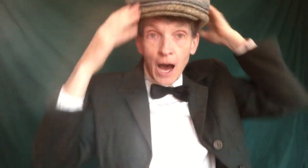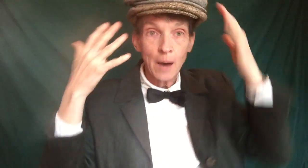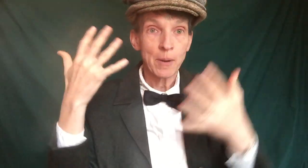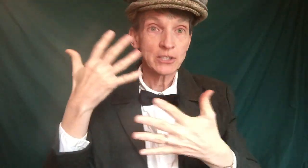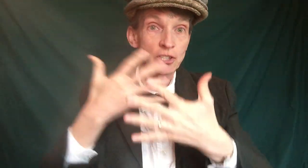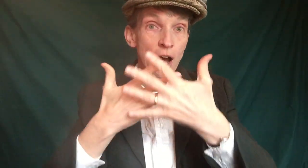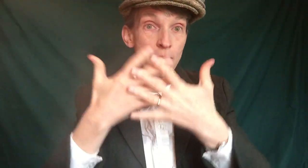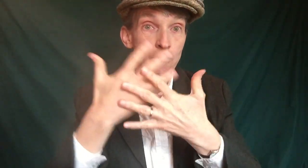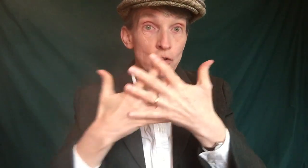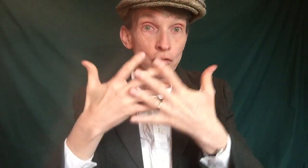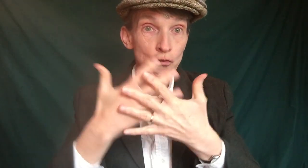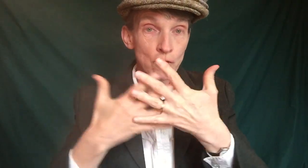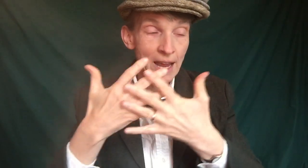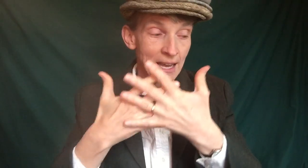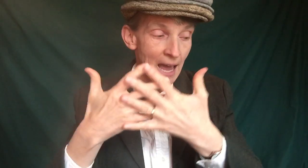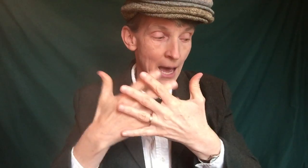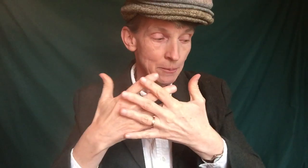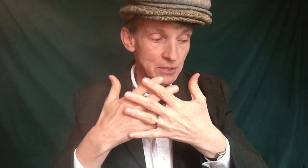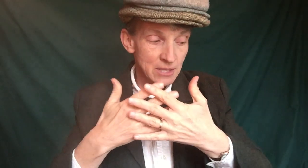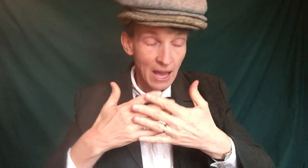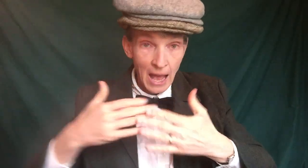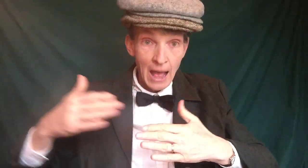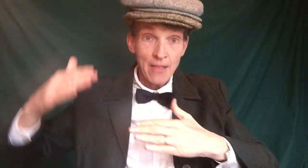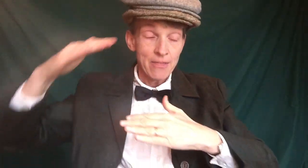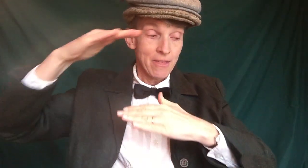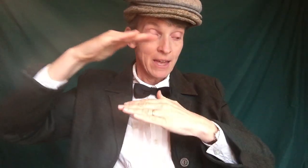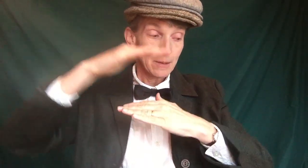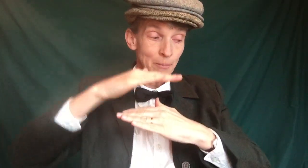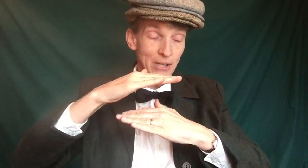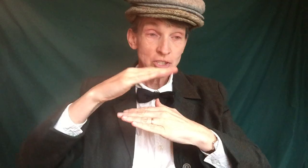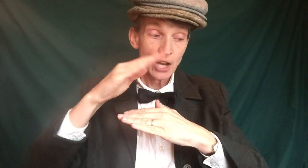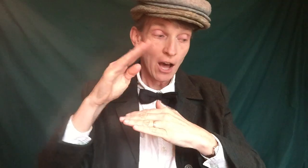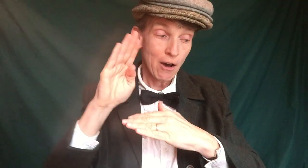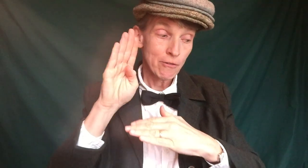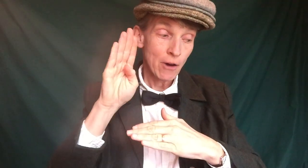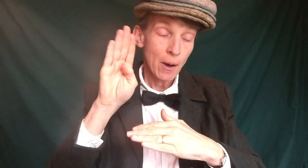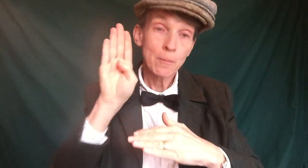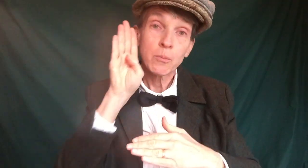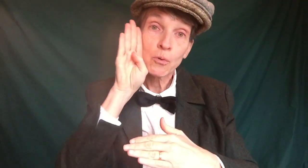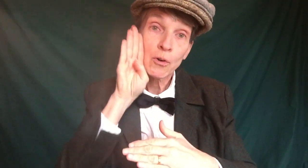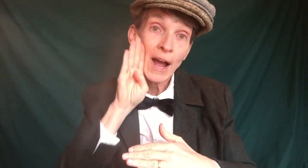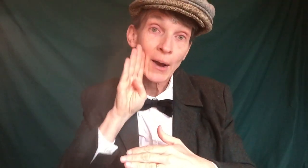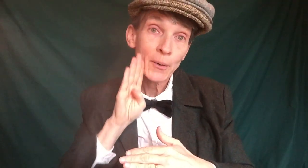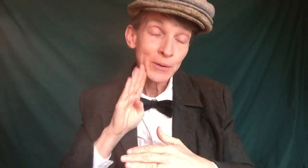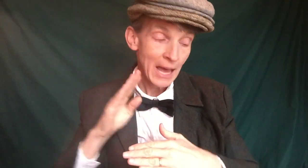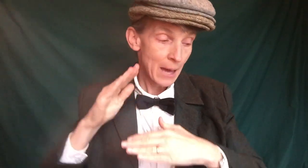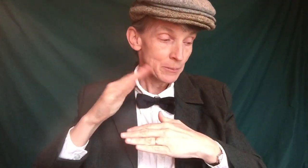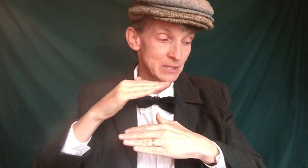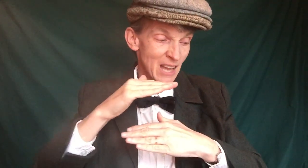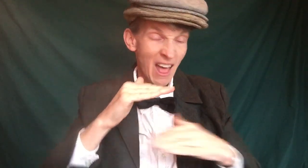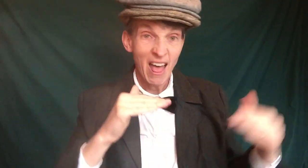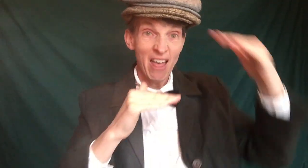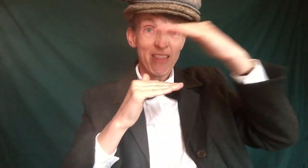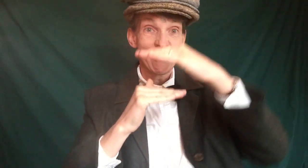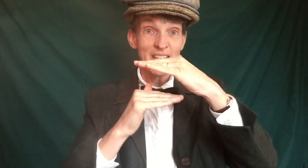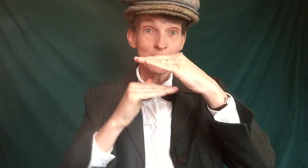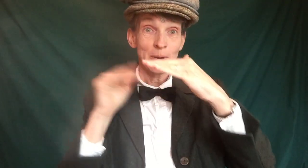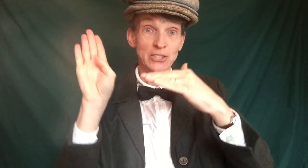a bunch of gray caps. Then a bunch of brown caps. Then a bunch